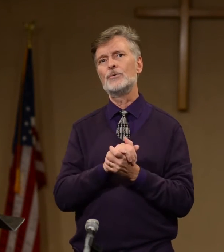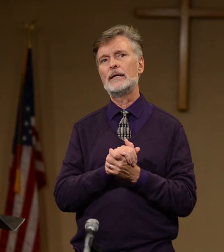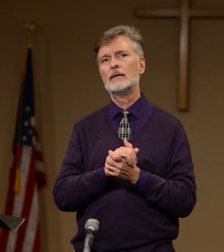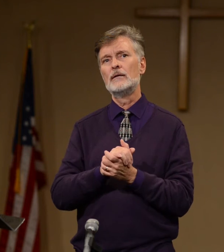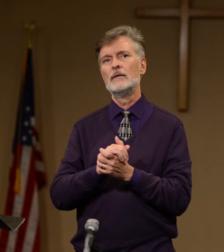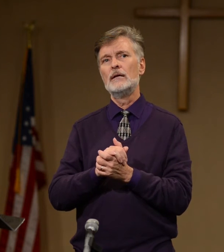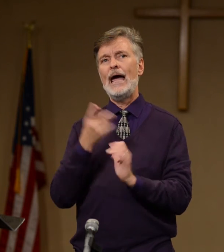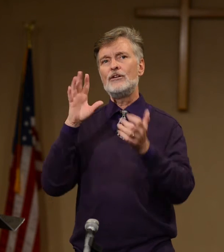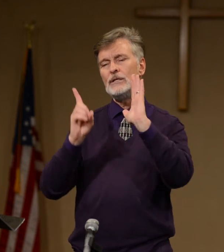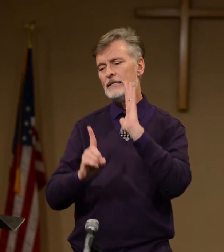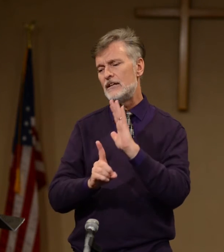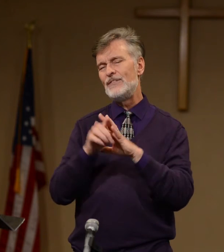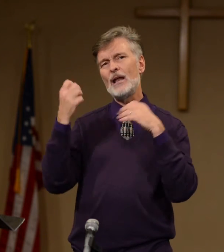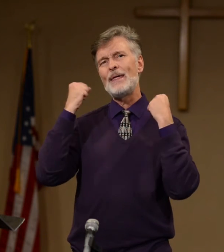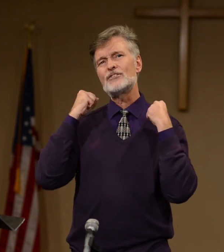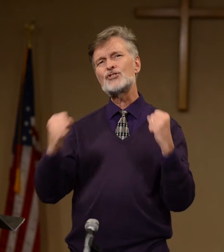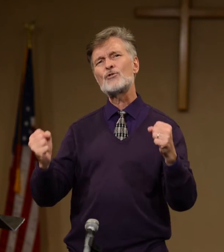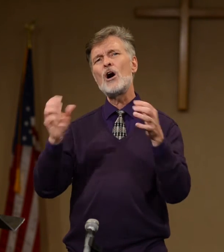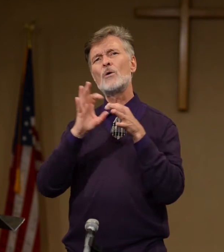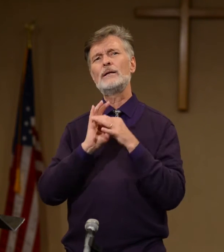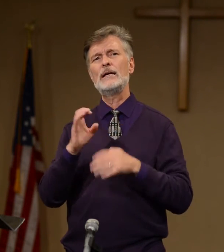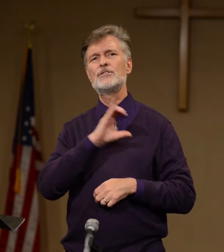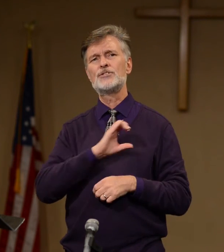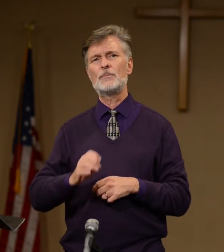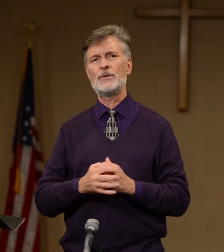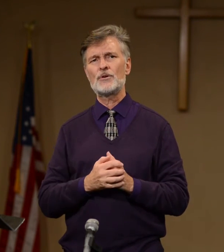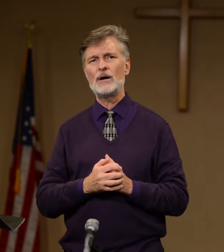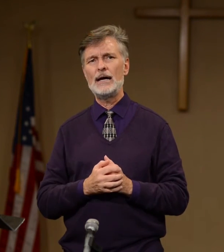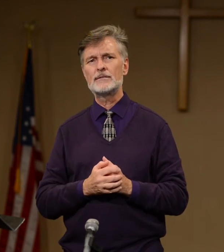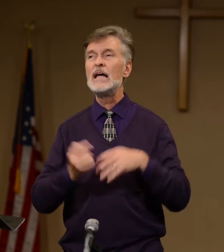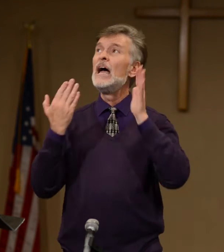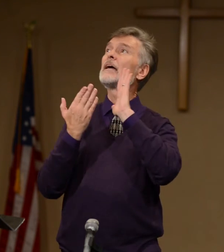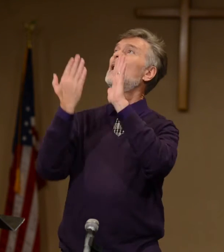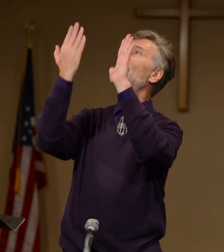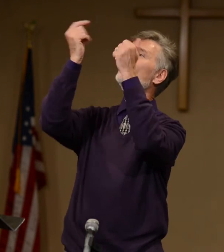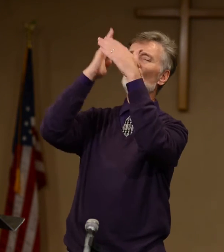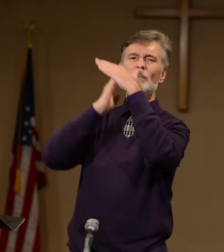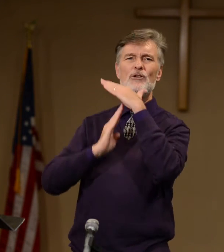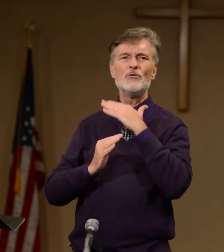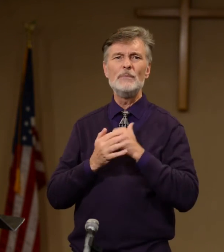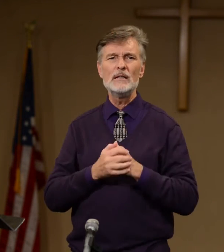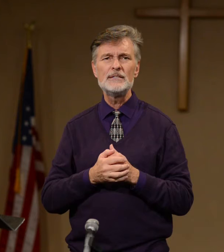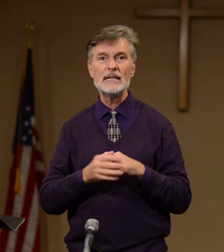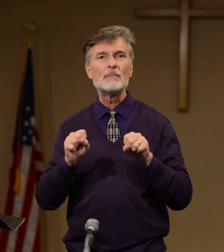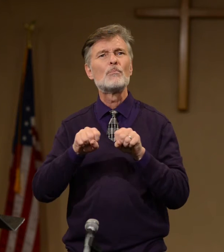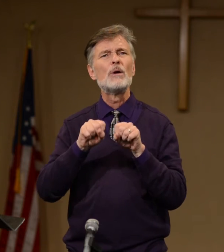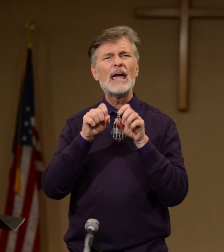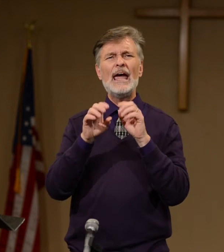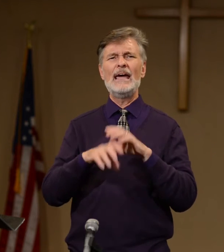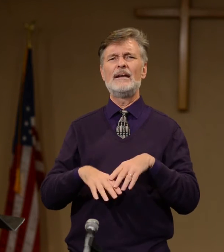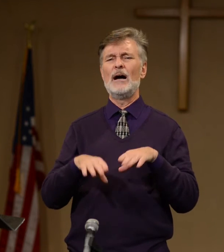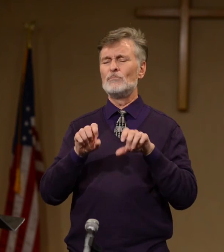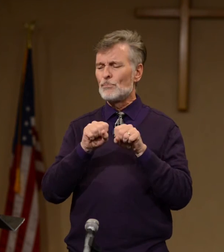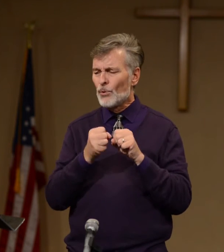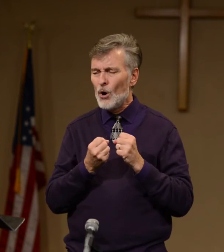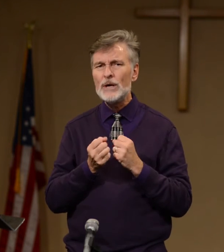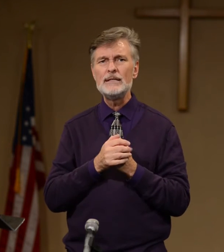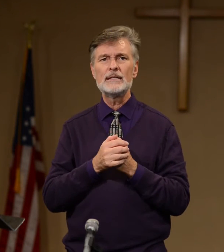doing. And you need to develop that strong relationship with Christ, coming to him in humility and in brokenness.